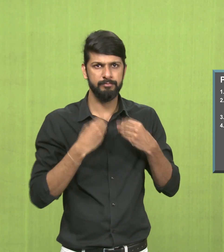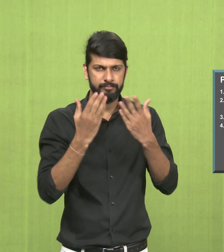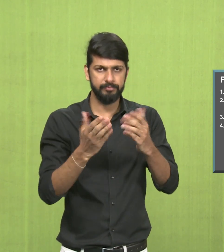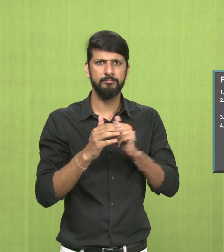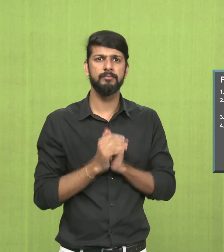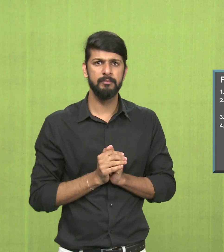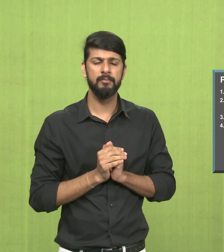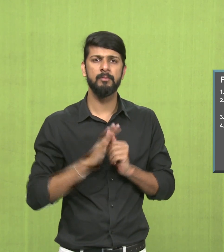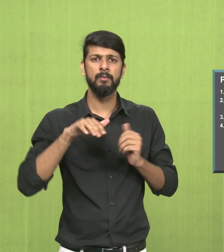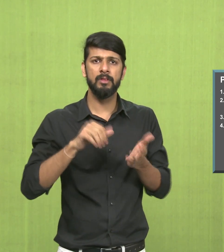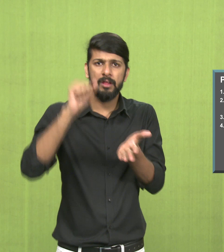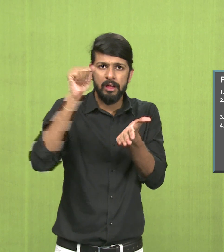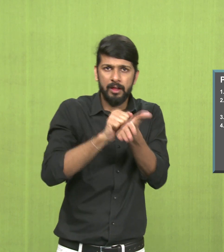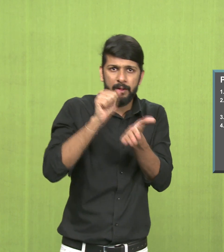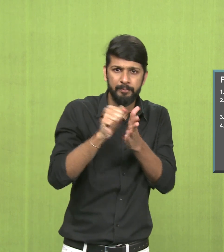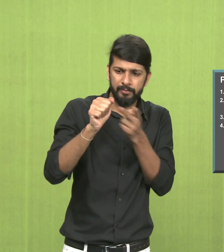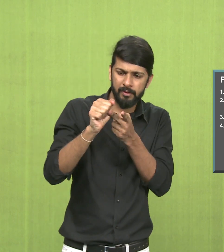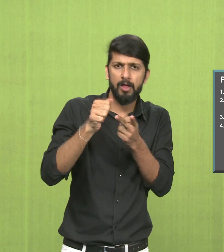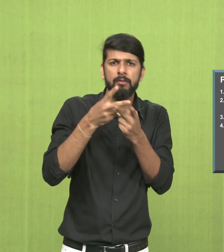Prints basic information.